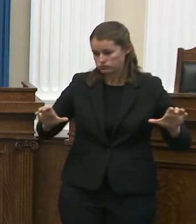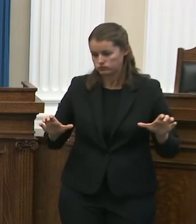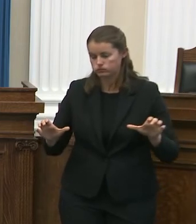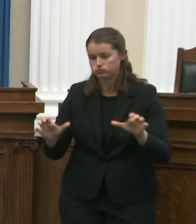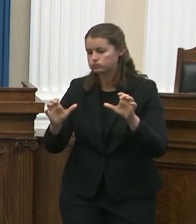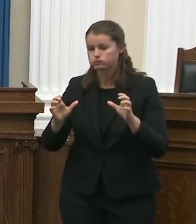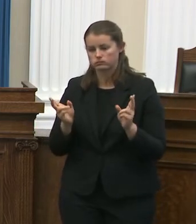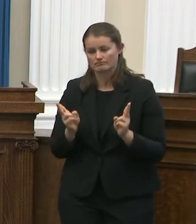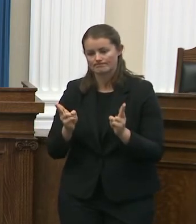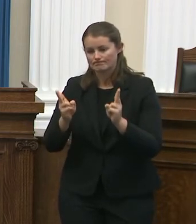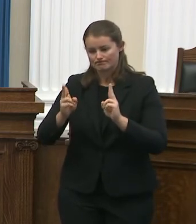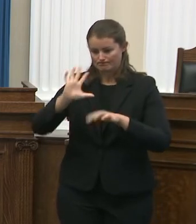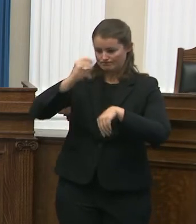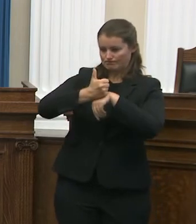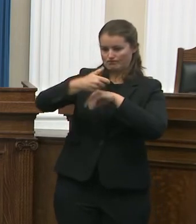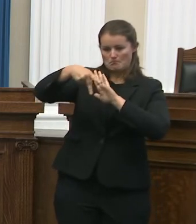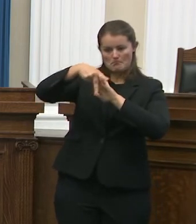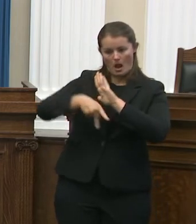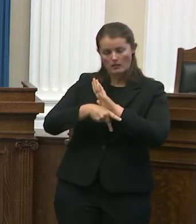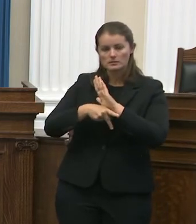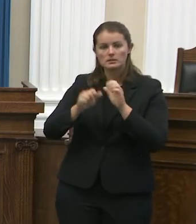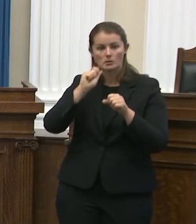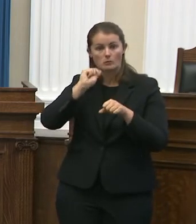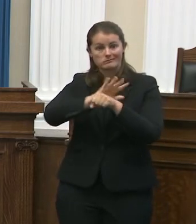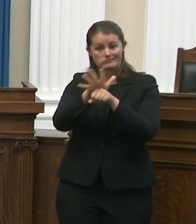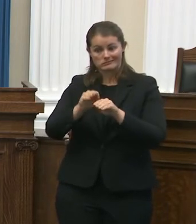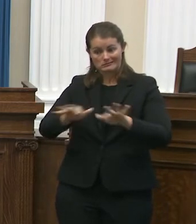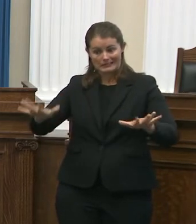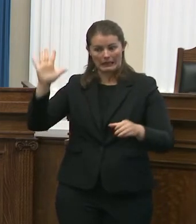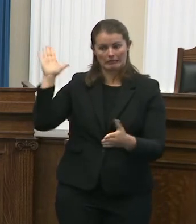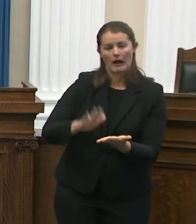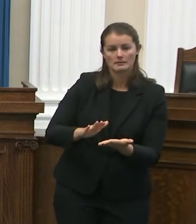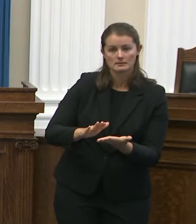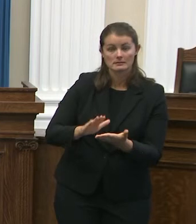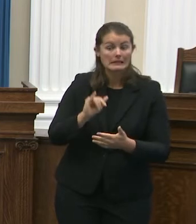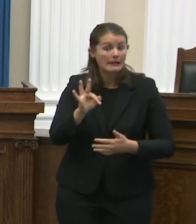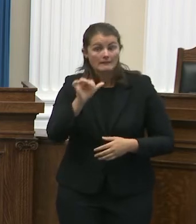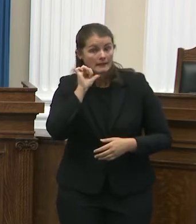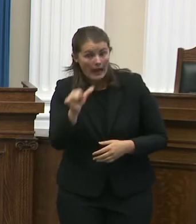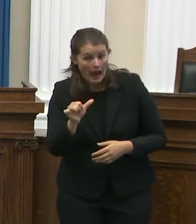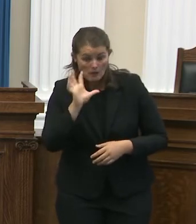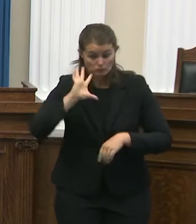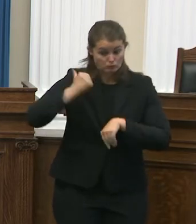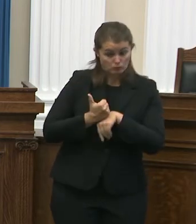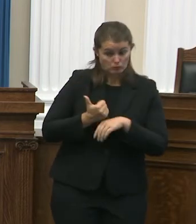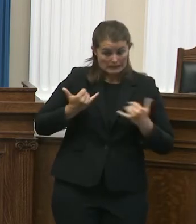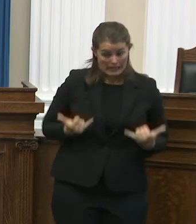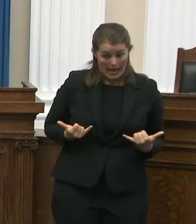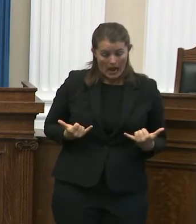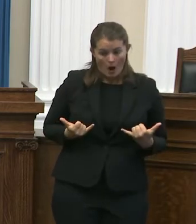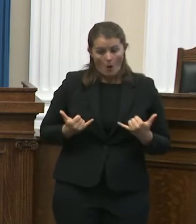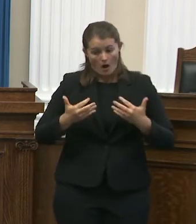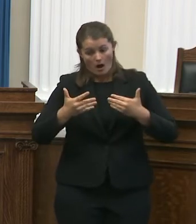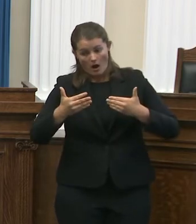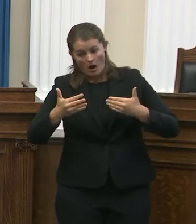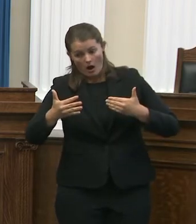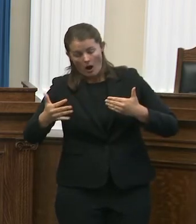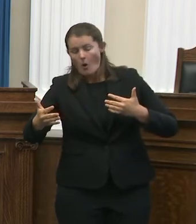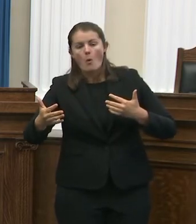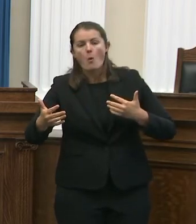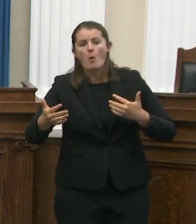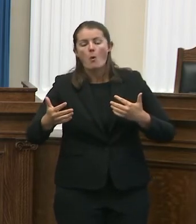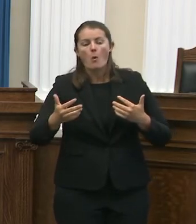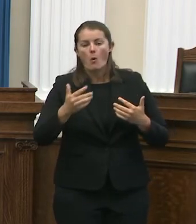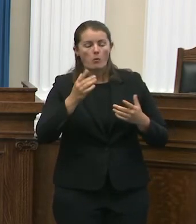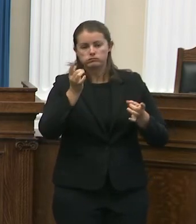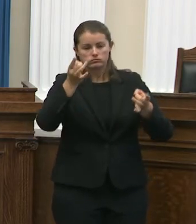to prevent the spread of COVID-19 throughout our state, we would likely soon be in a precarious condition where hospitals are